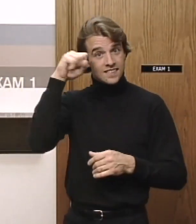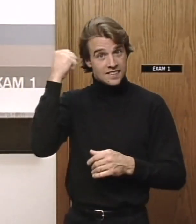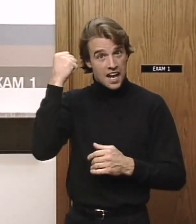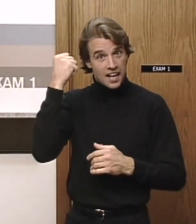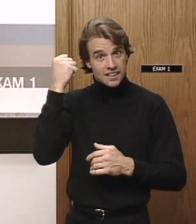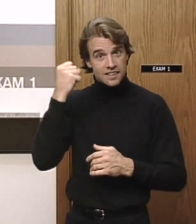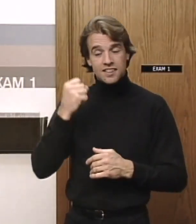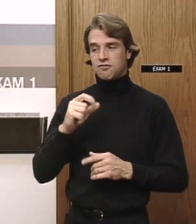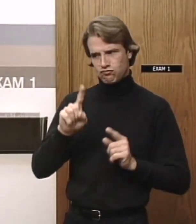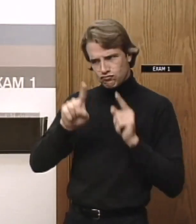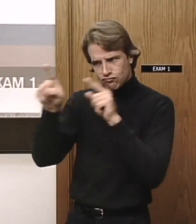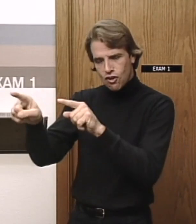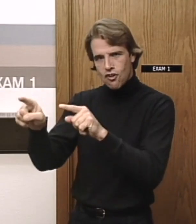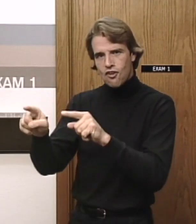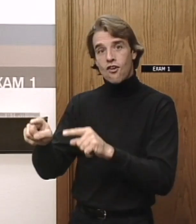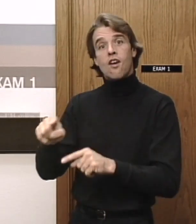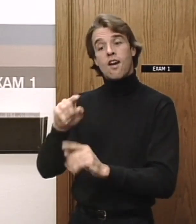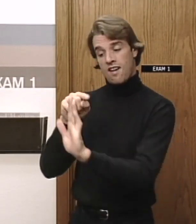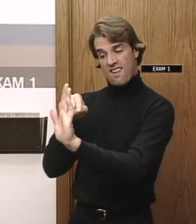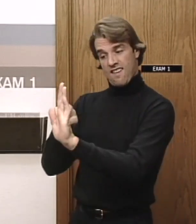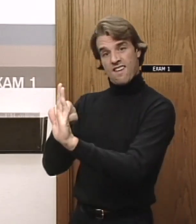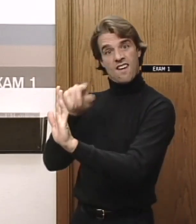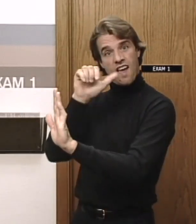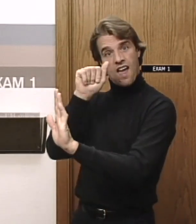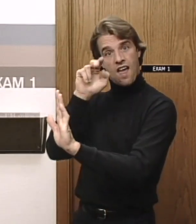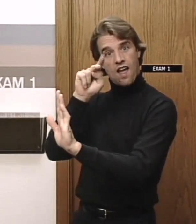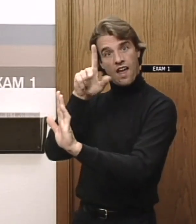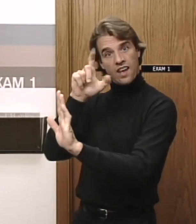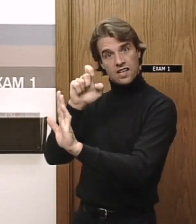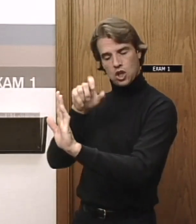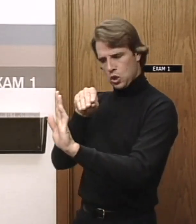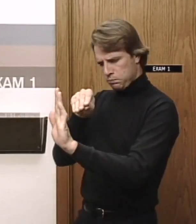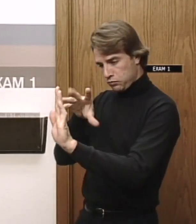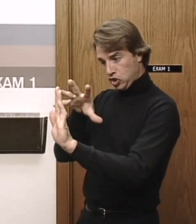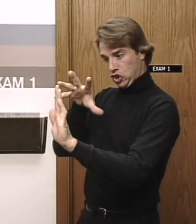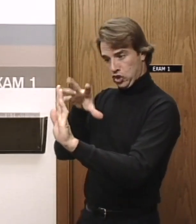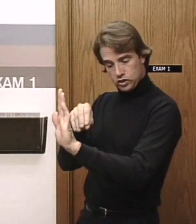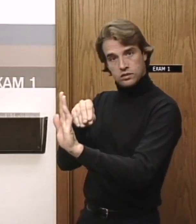Now, while Scott goes to get his ankle x-rayed,